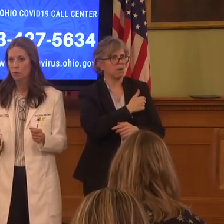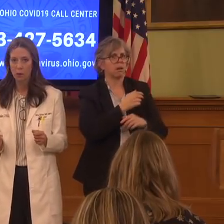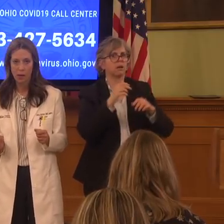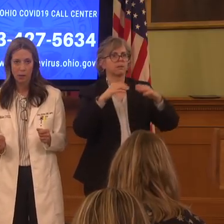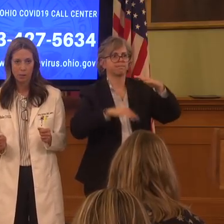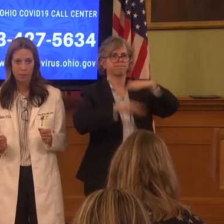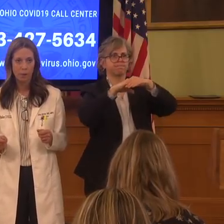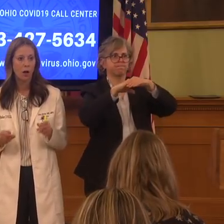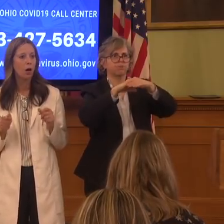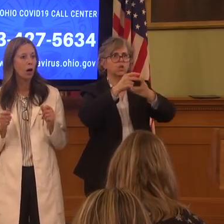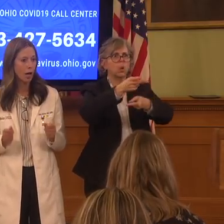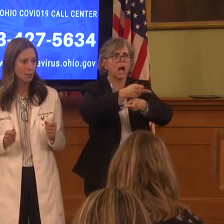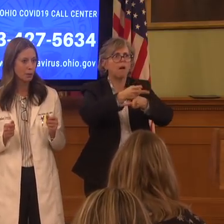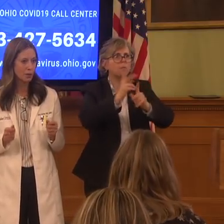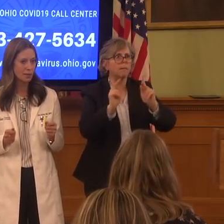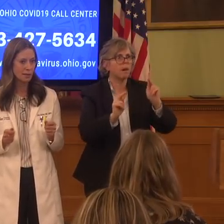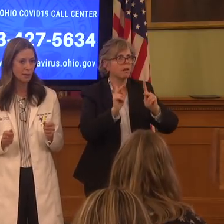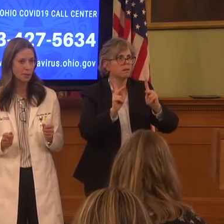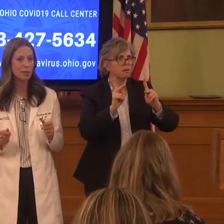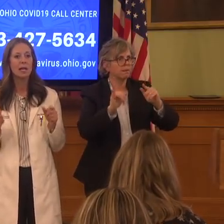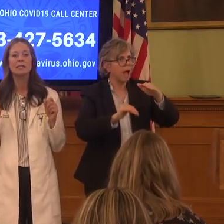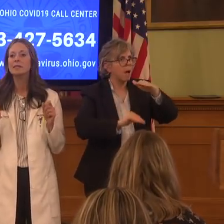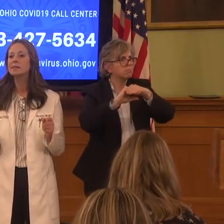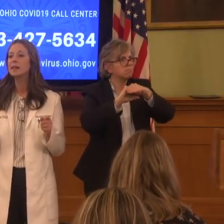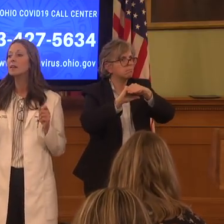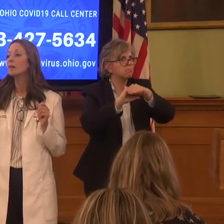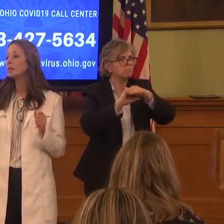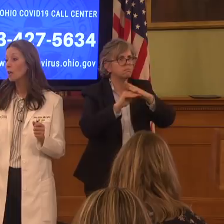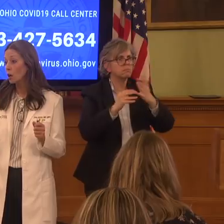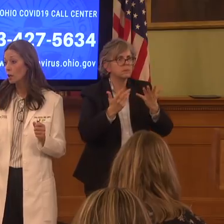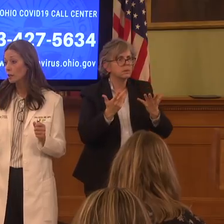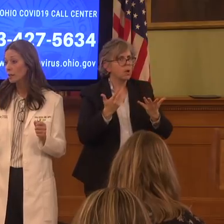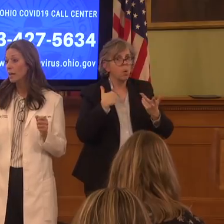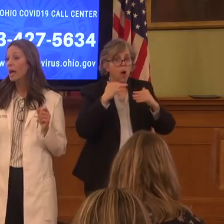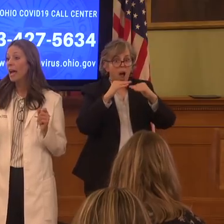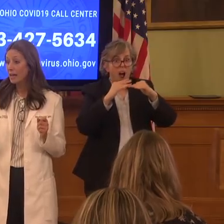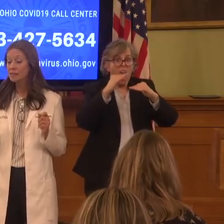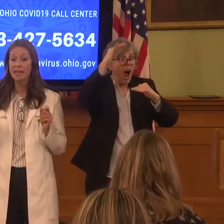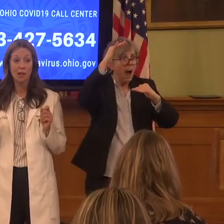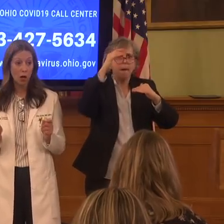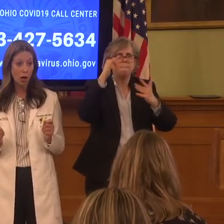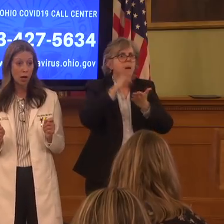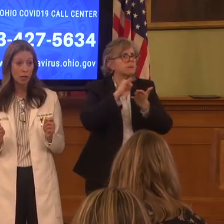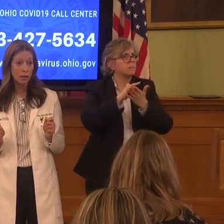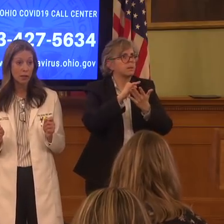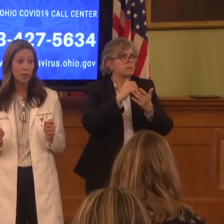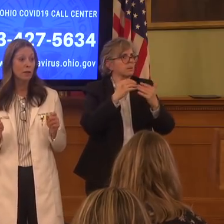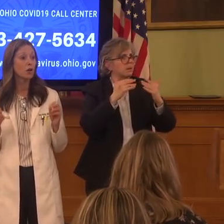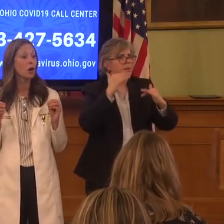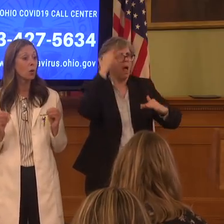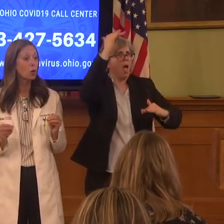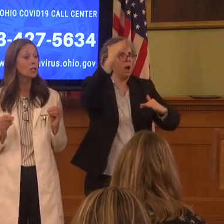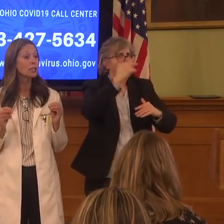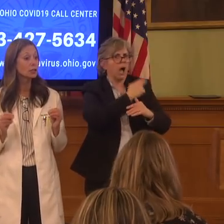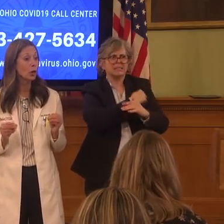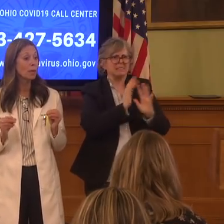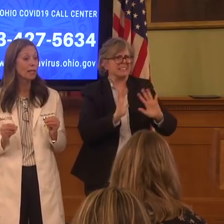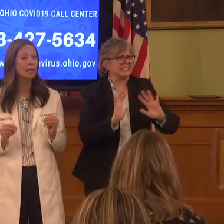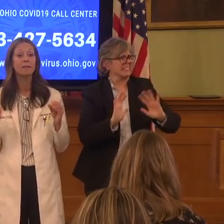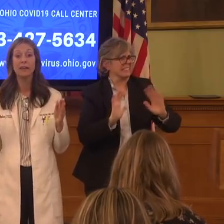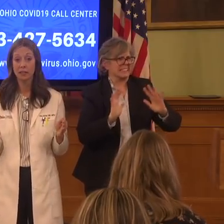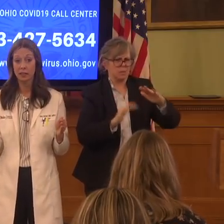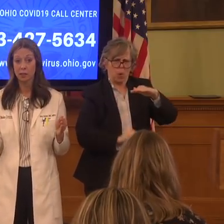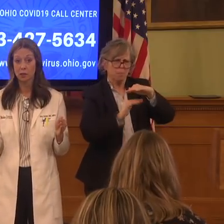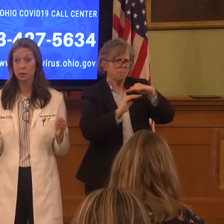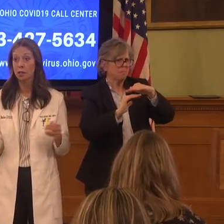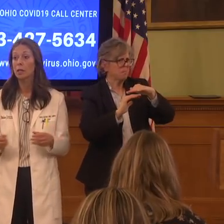don't overwhelm our hospital systems. State of the art, as they are, there are only so